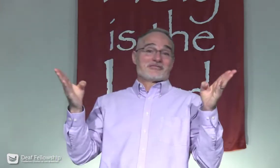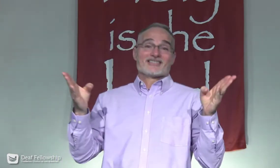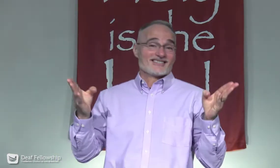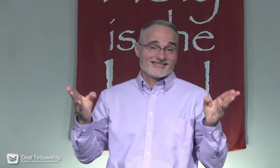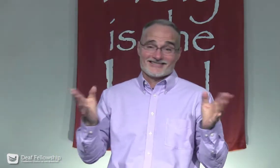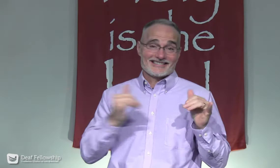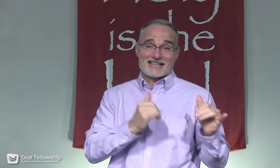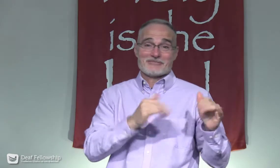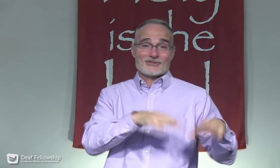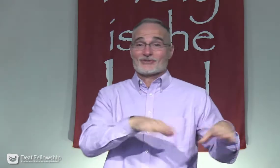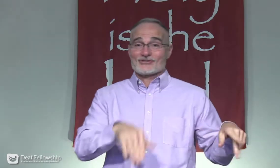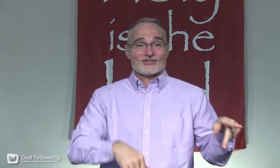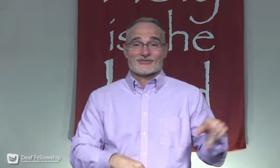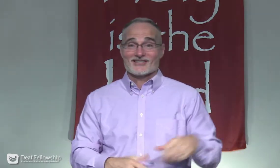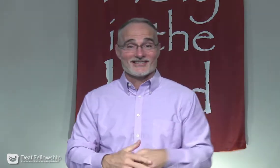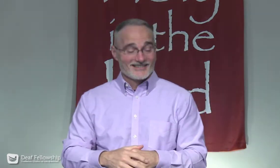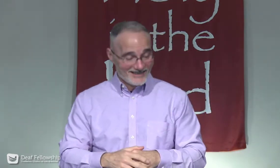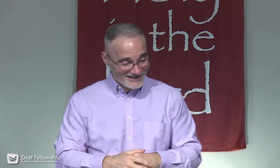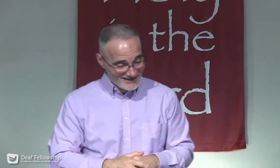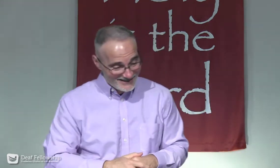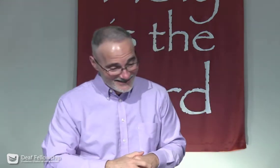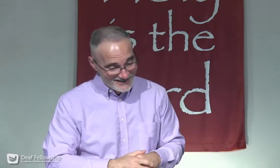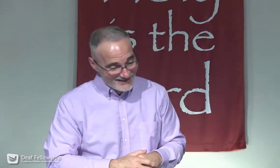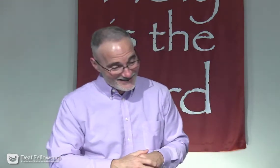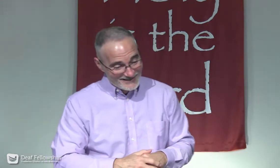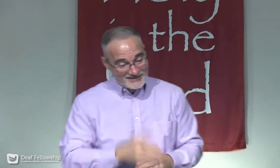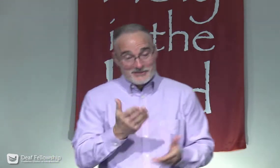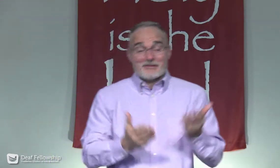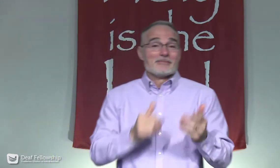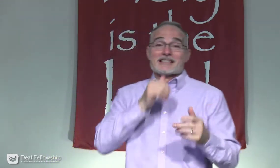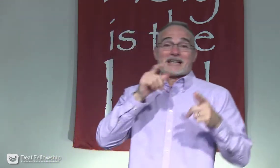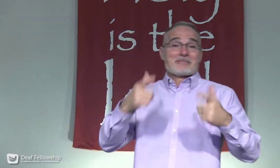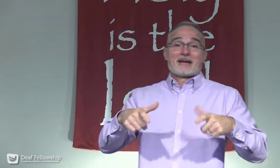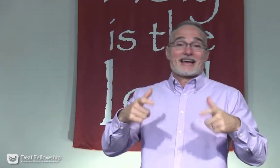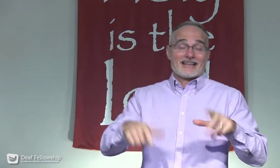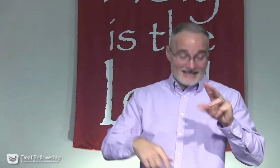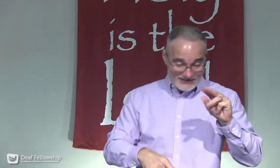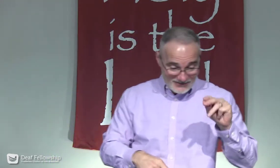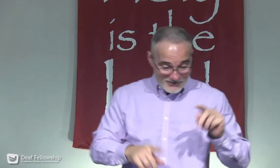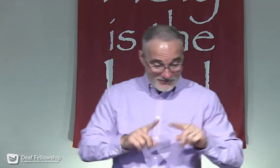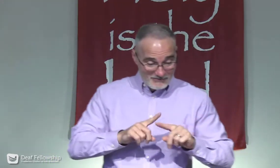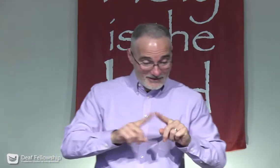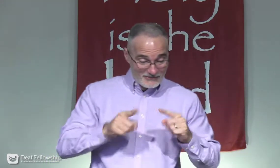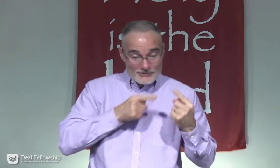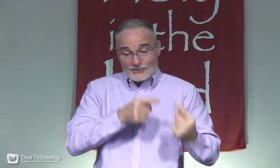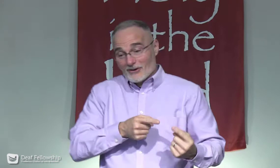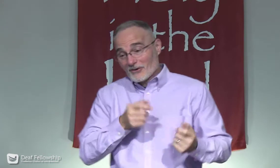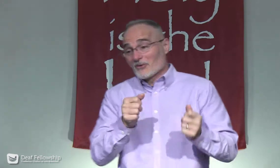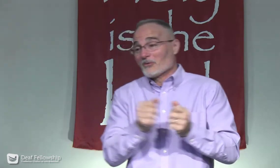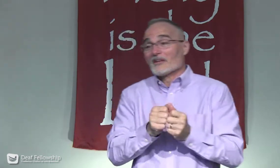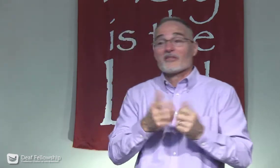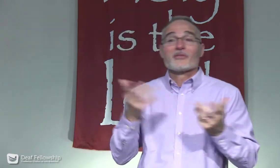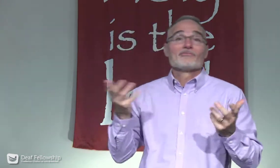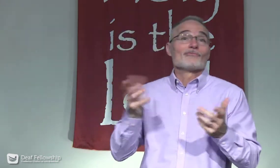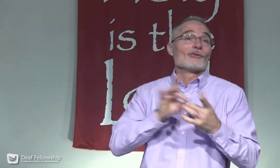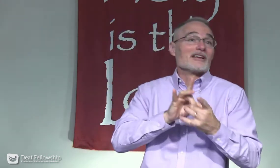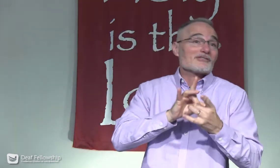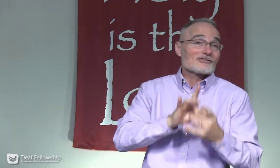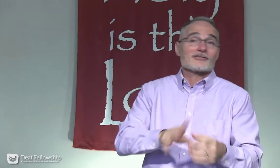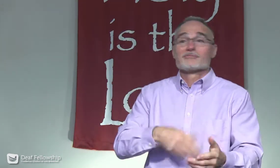with selfishness, and we battle with sin in general. That doesn't stop when we're no longer children. And maybe it's not a breakfast plate,